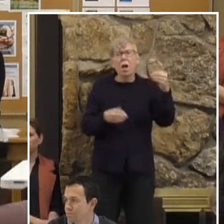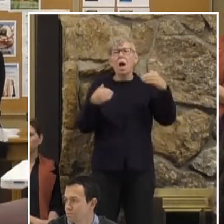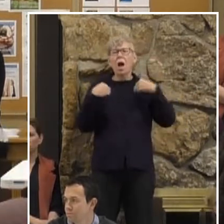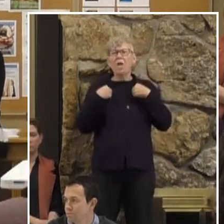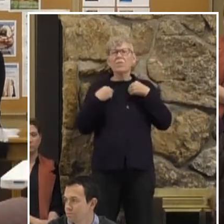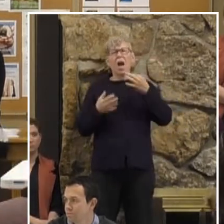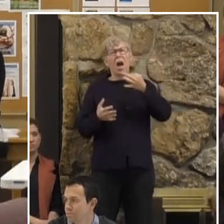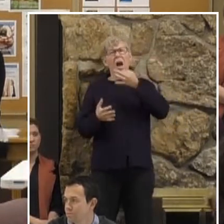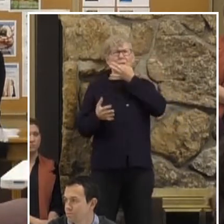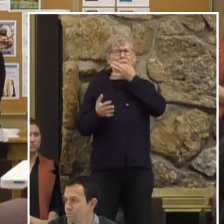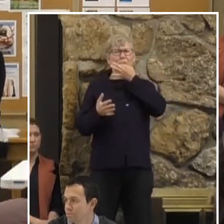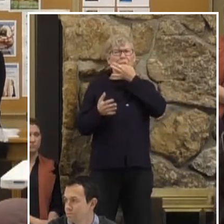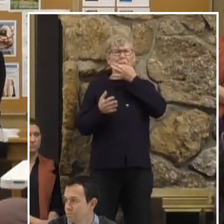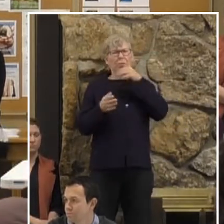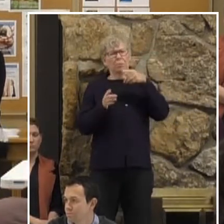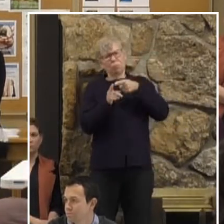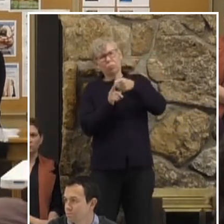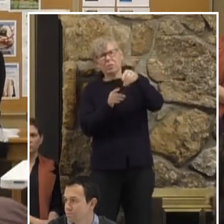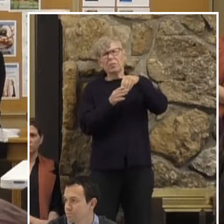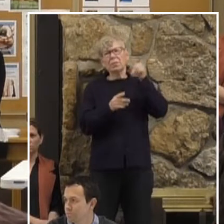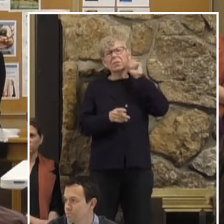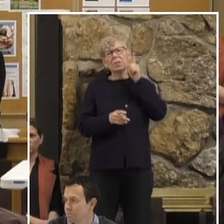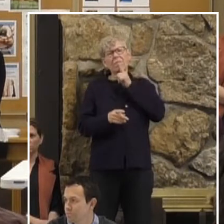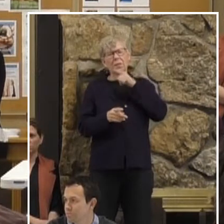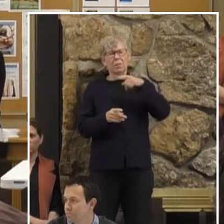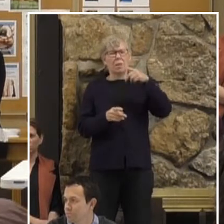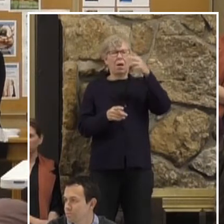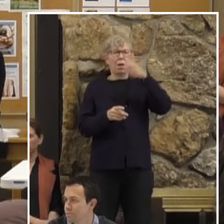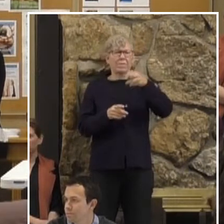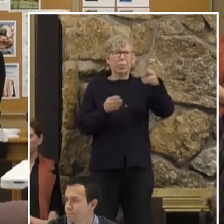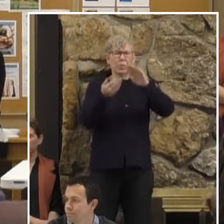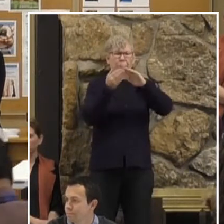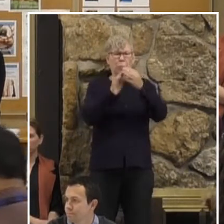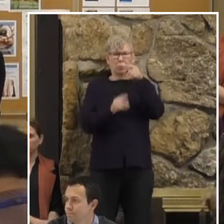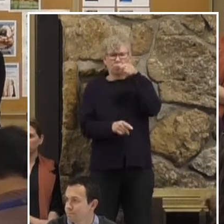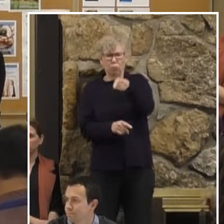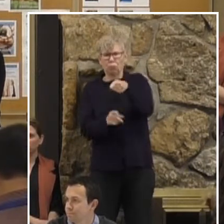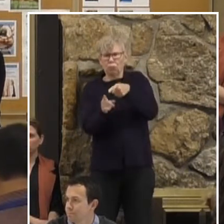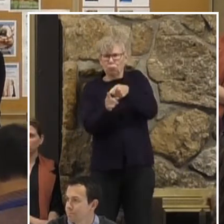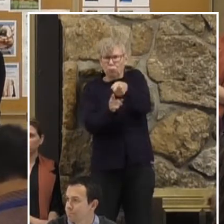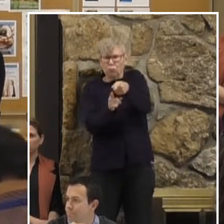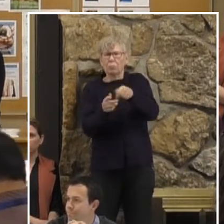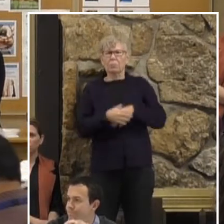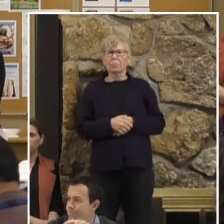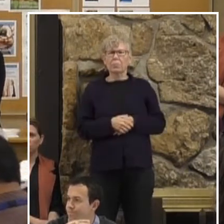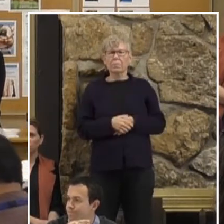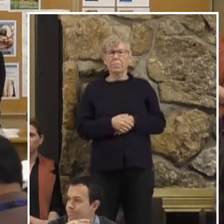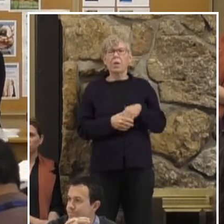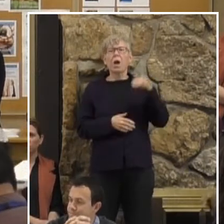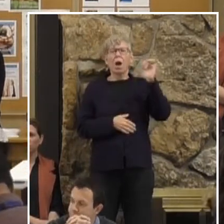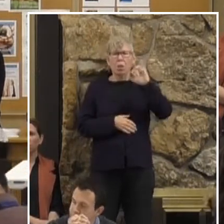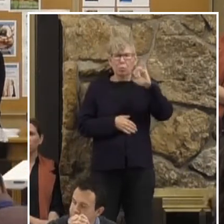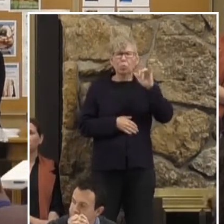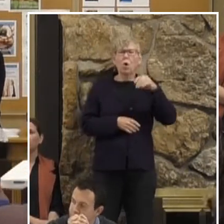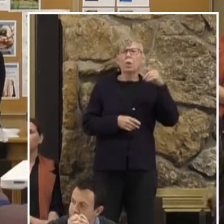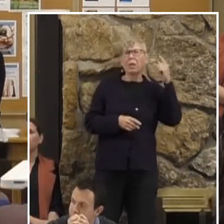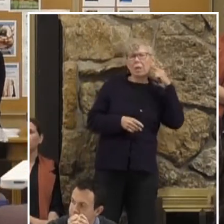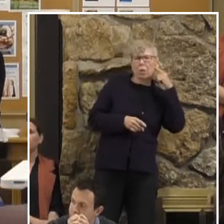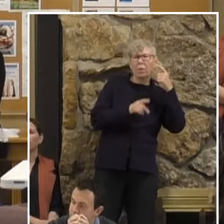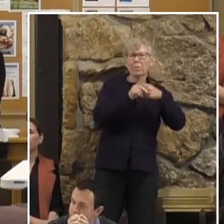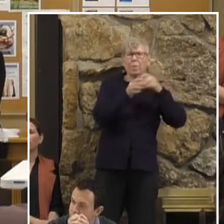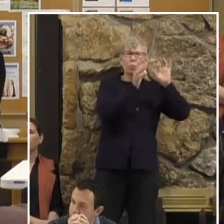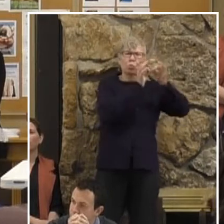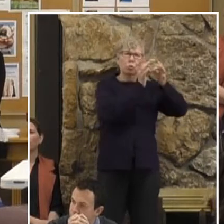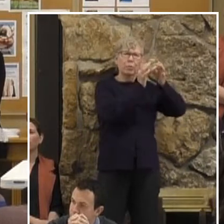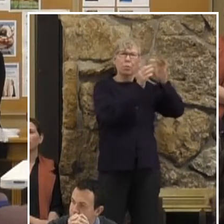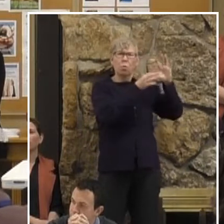we also are going to hear from an interpreter coordinator to kind of understand the backside of how that all works. How do you make it happen